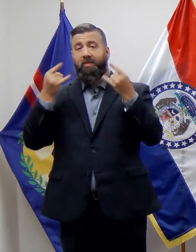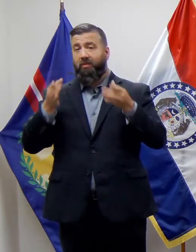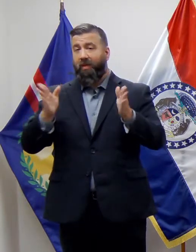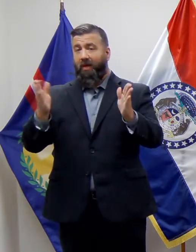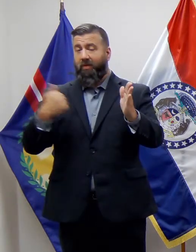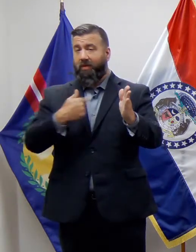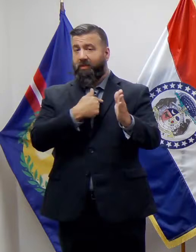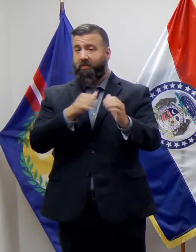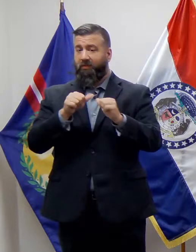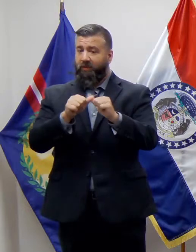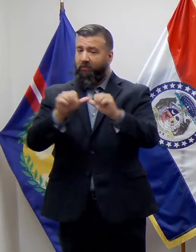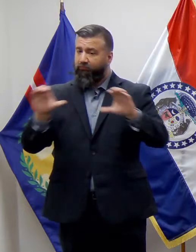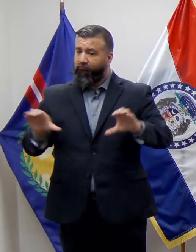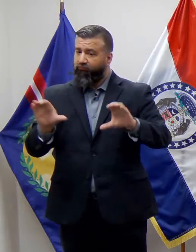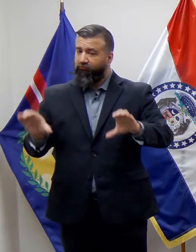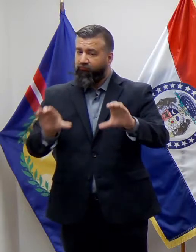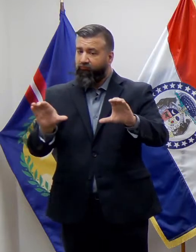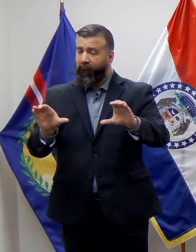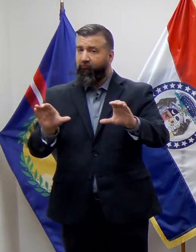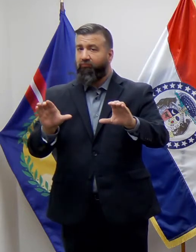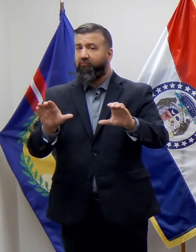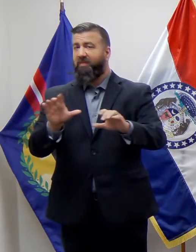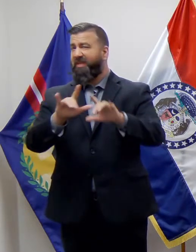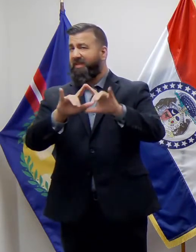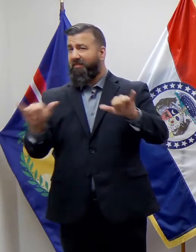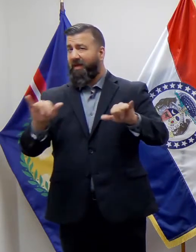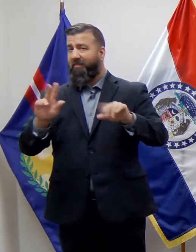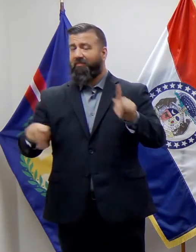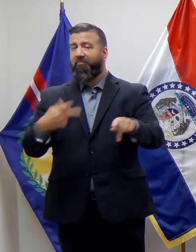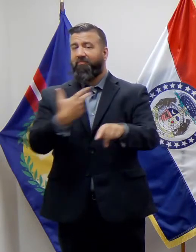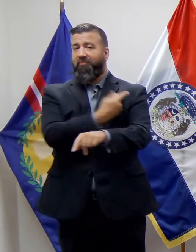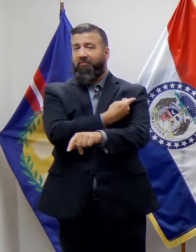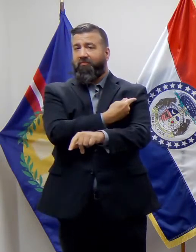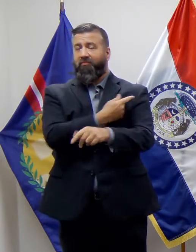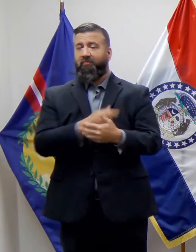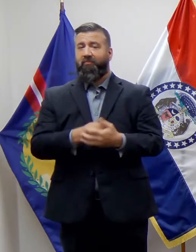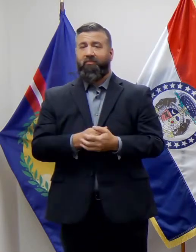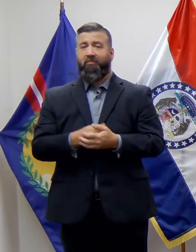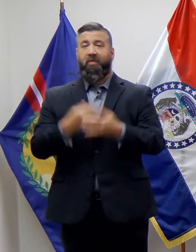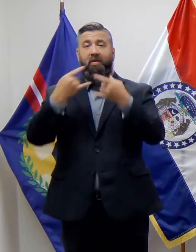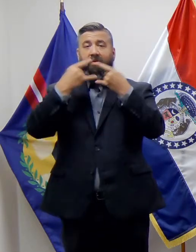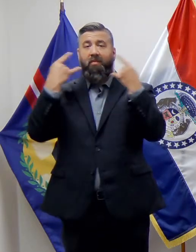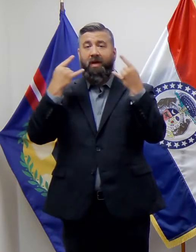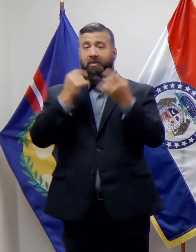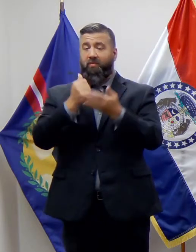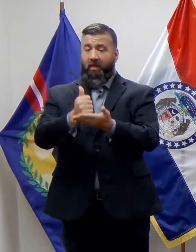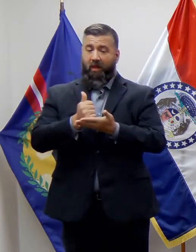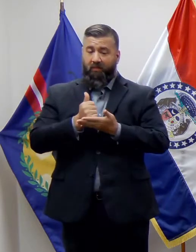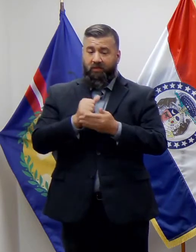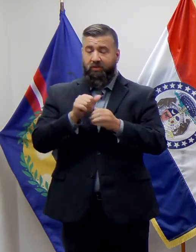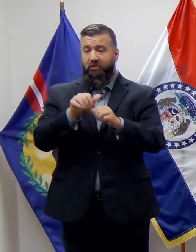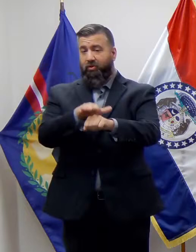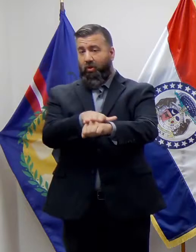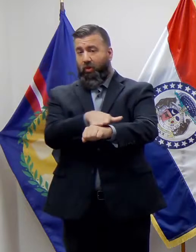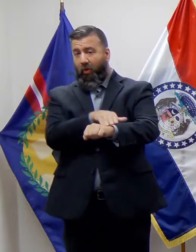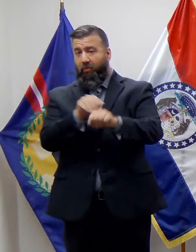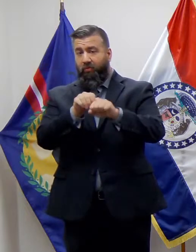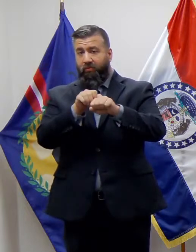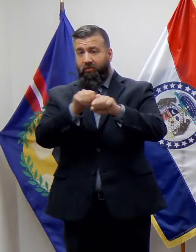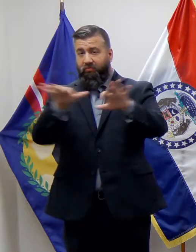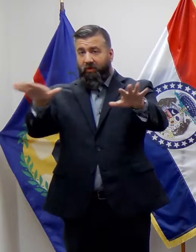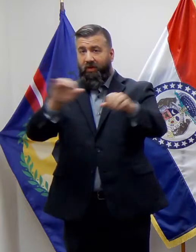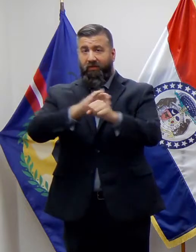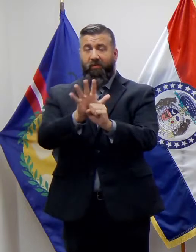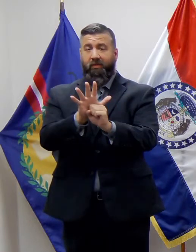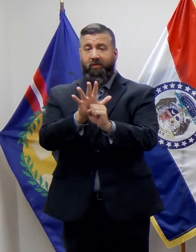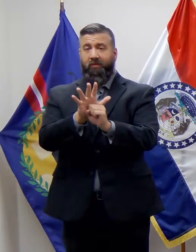doing while more people get vaccinated. Masks will help slow the spread of the virus while we continue to do all we